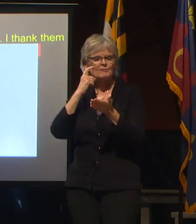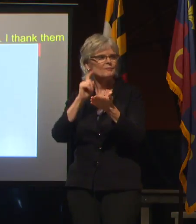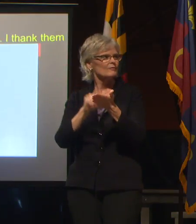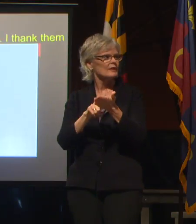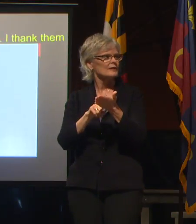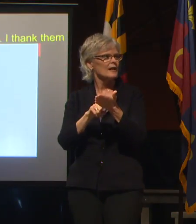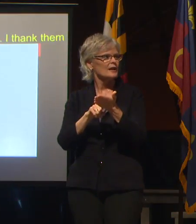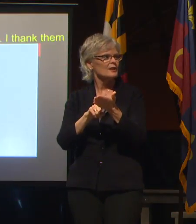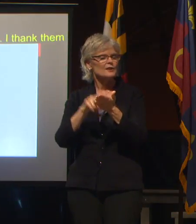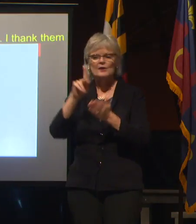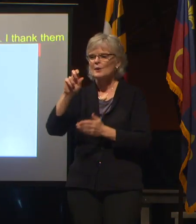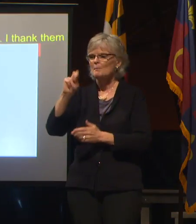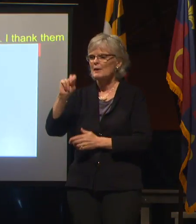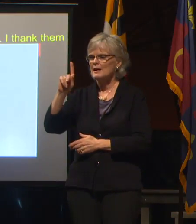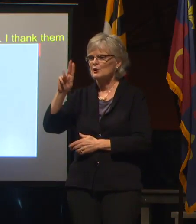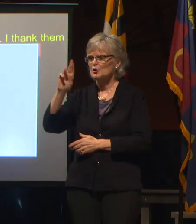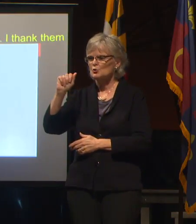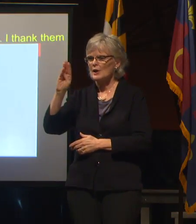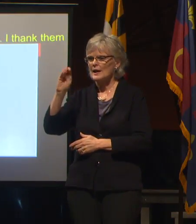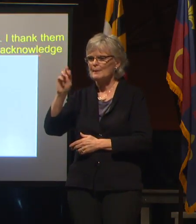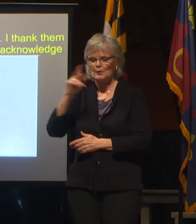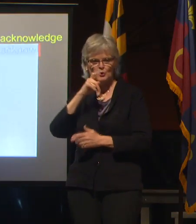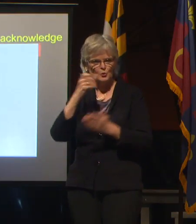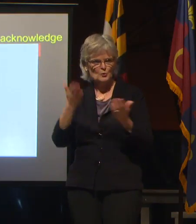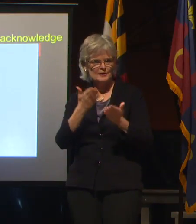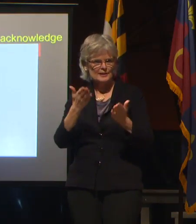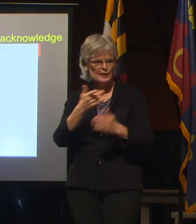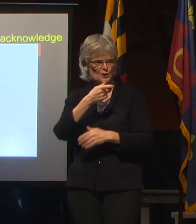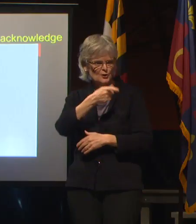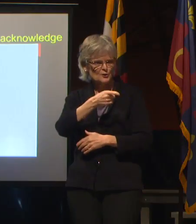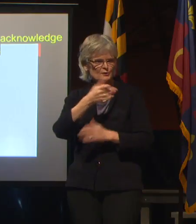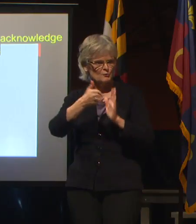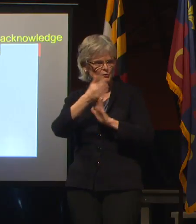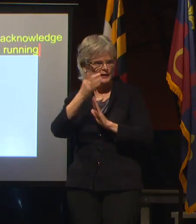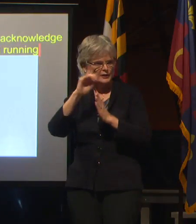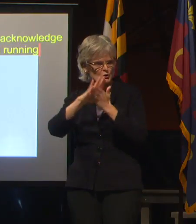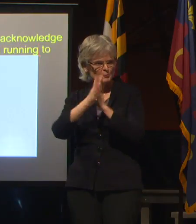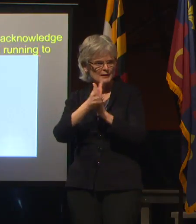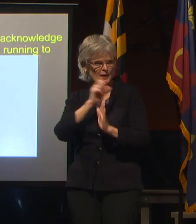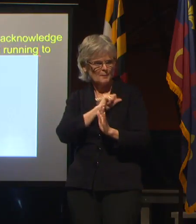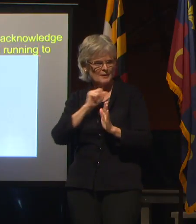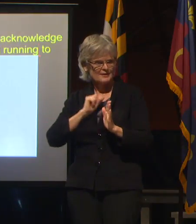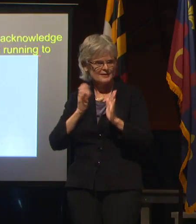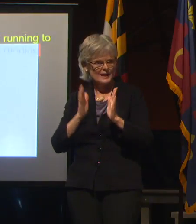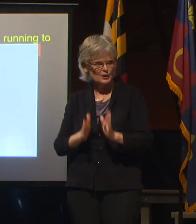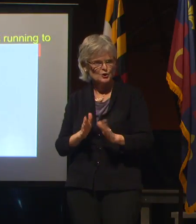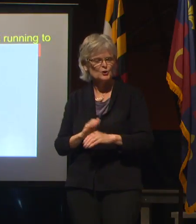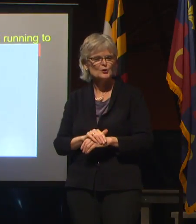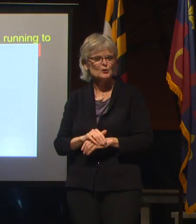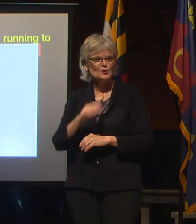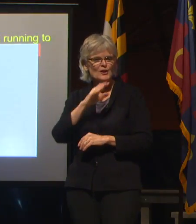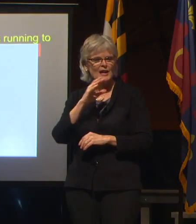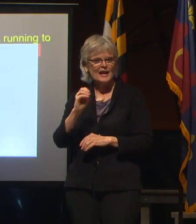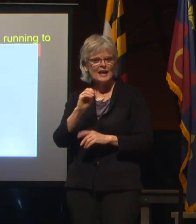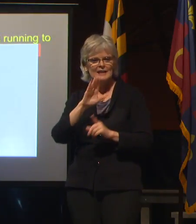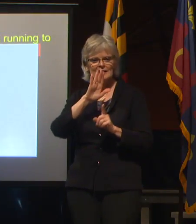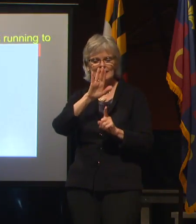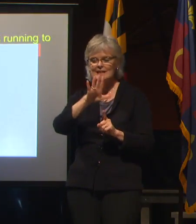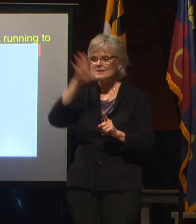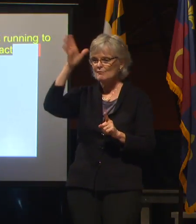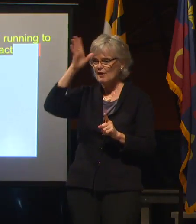Ben Kramer, who's here, who's running to become a senator. And given the fact that his father's